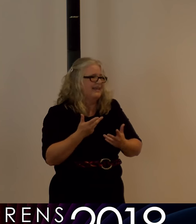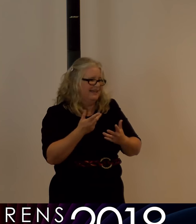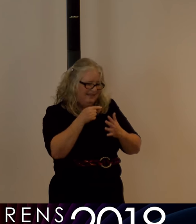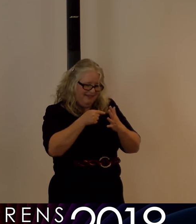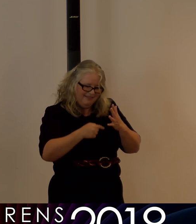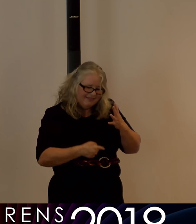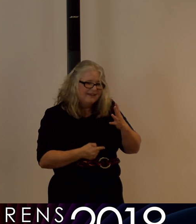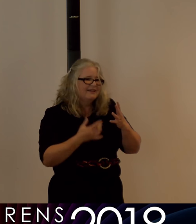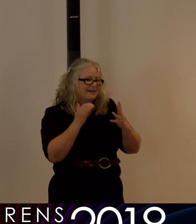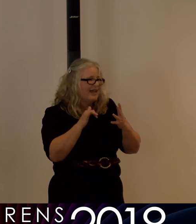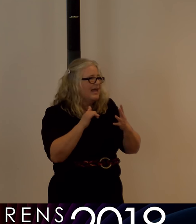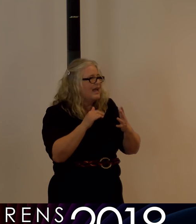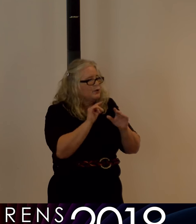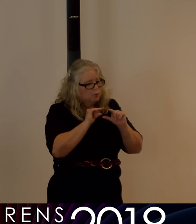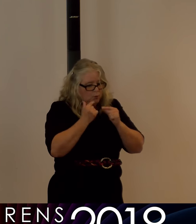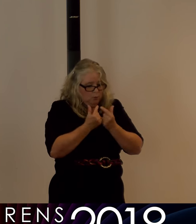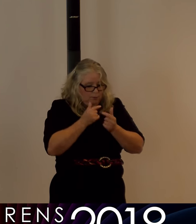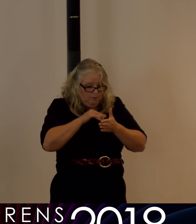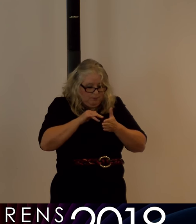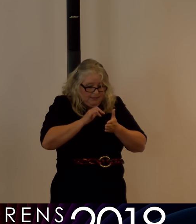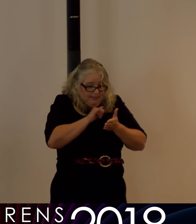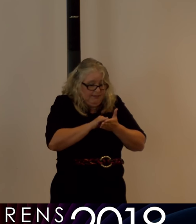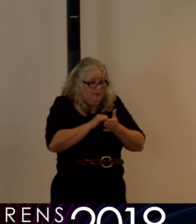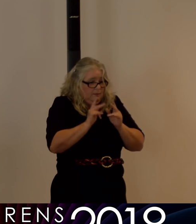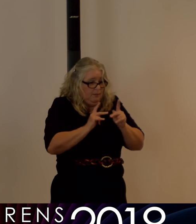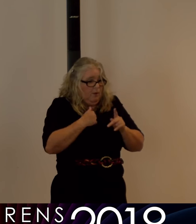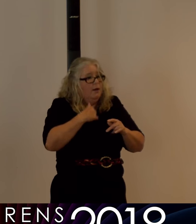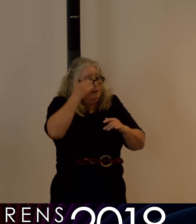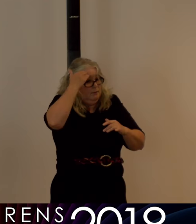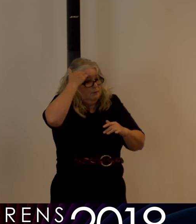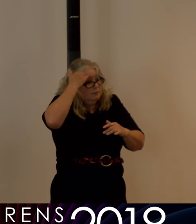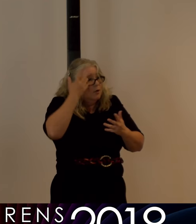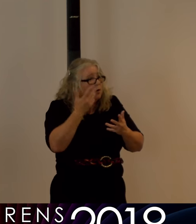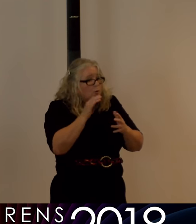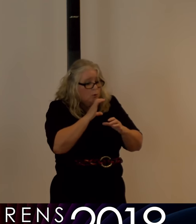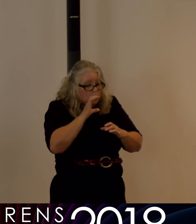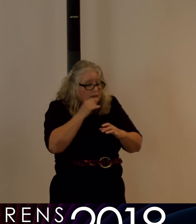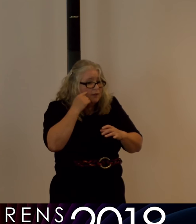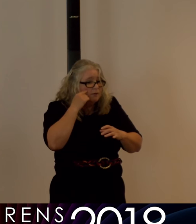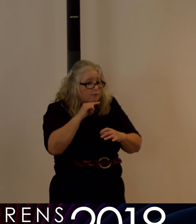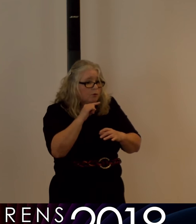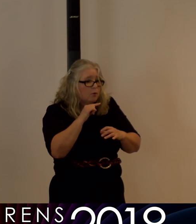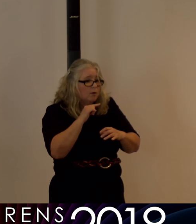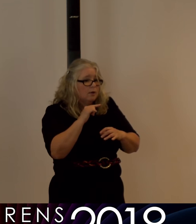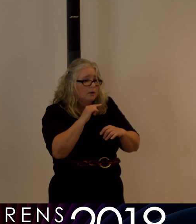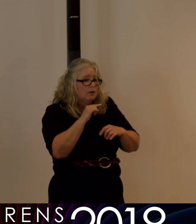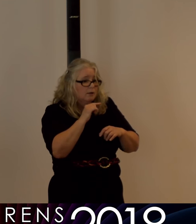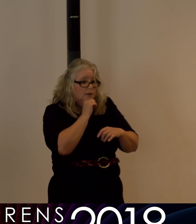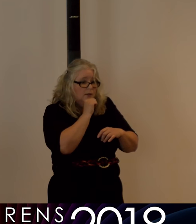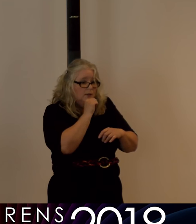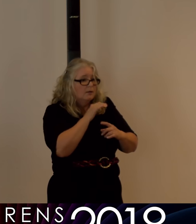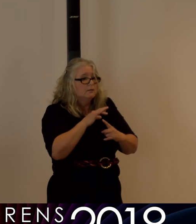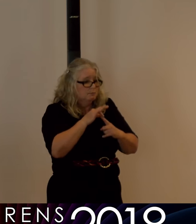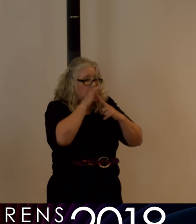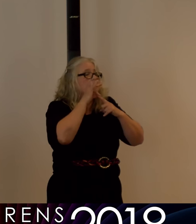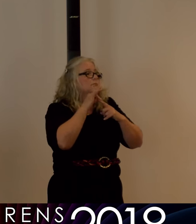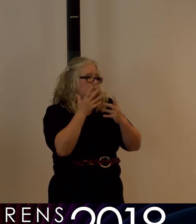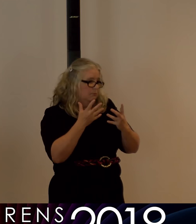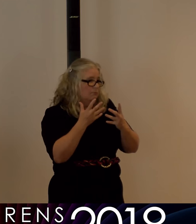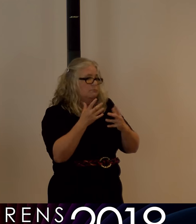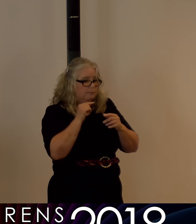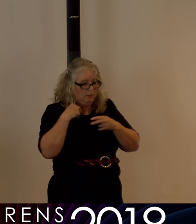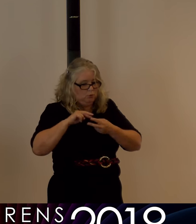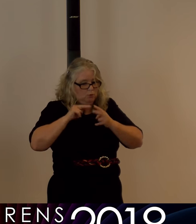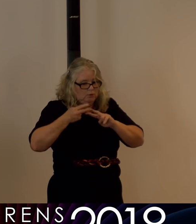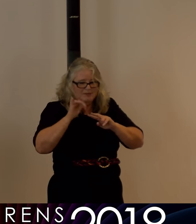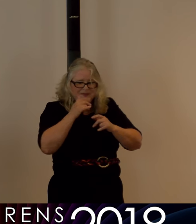were people I already knew in the hearing research field who were looking for novel genes. So this was pretty interesting to follow